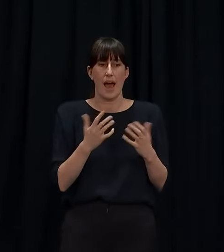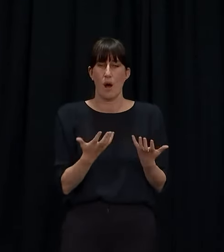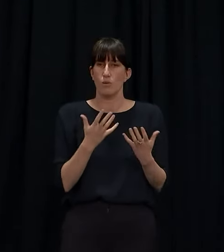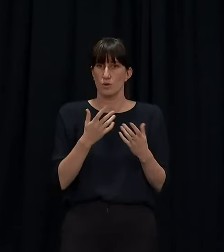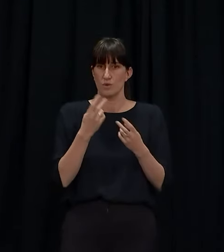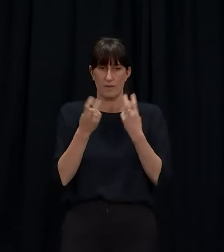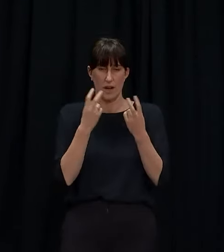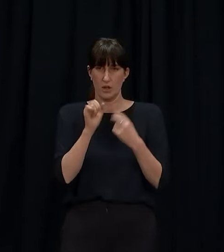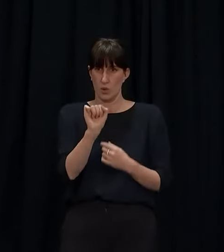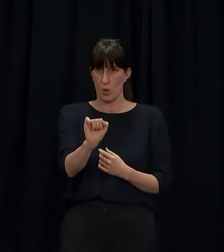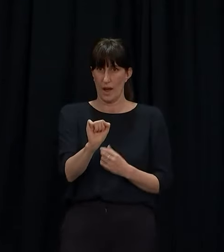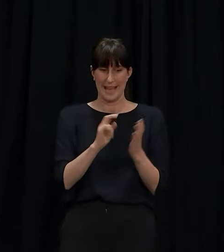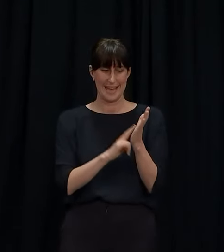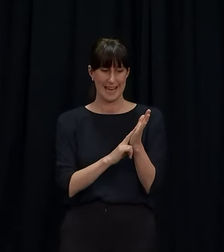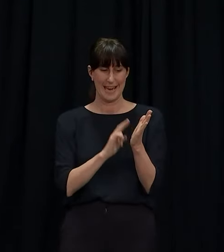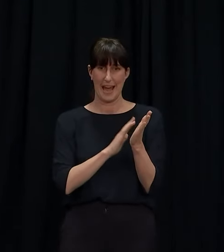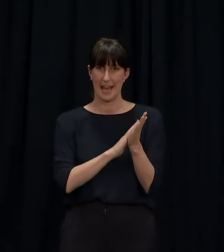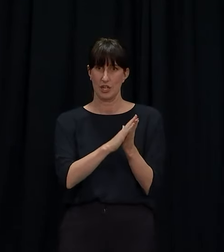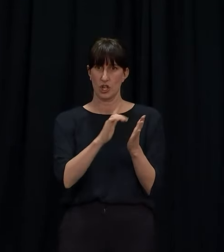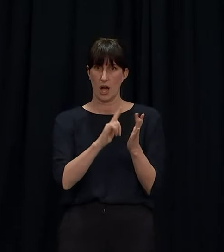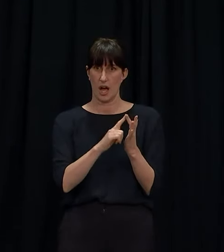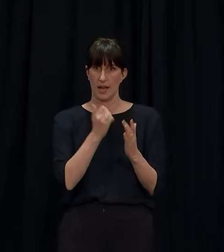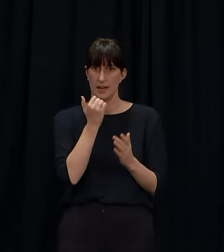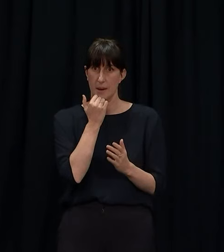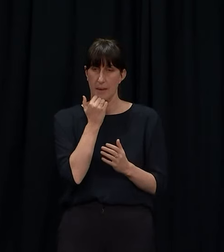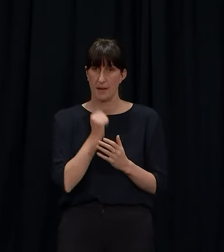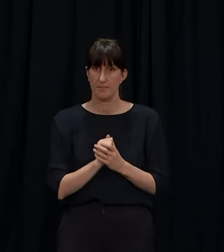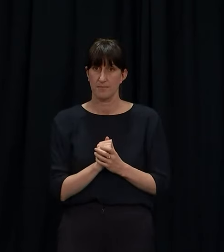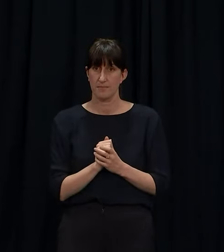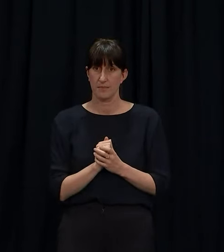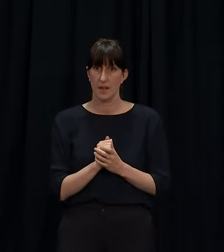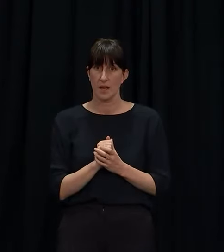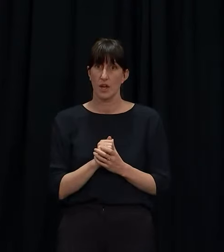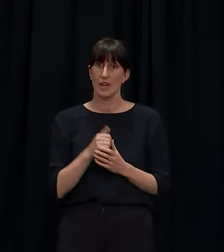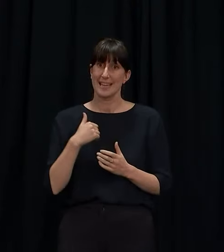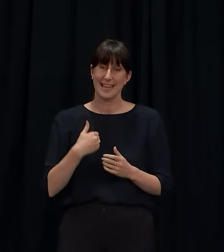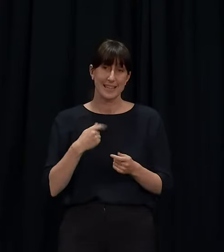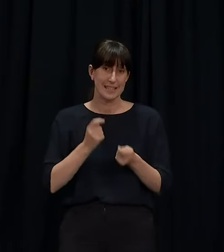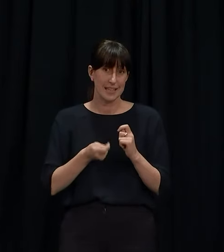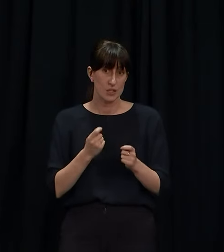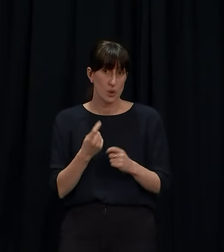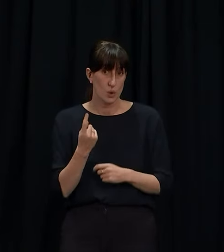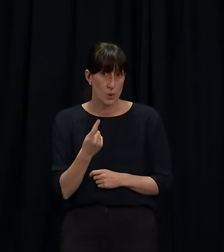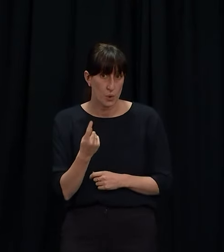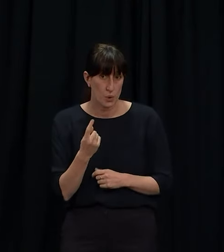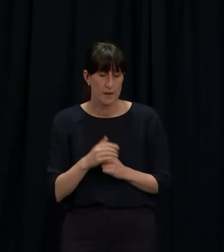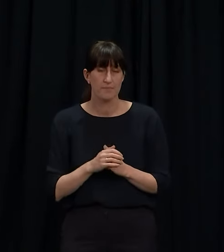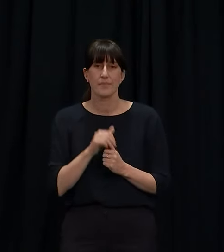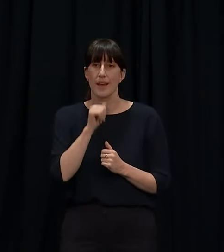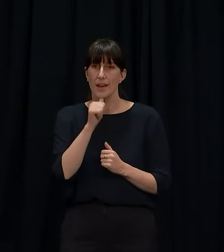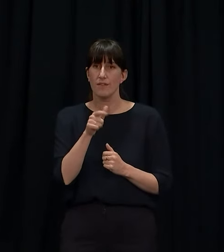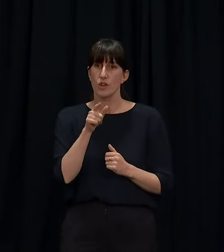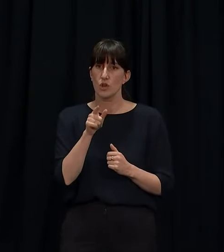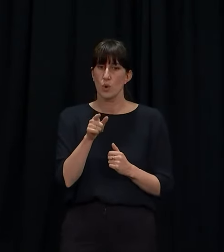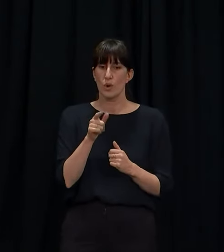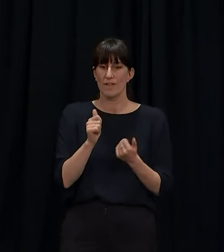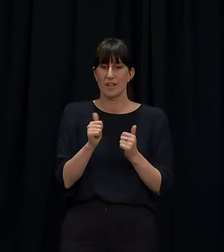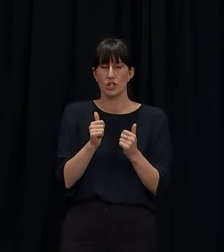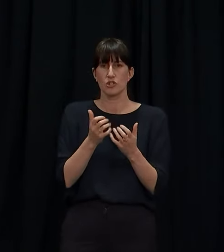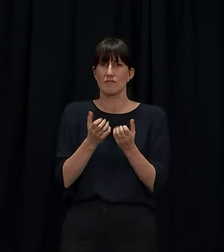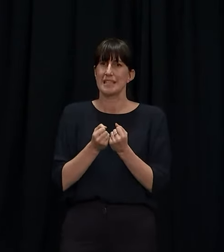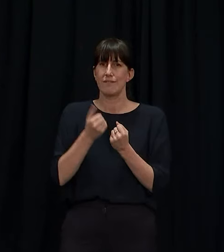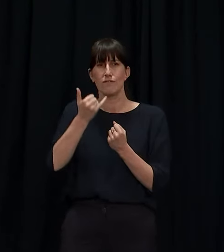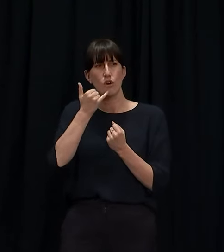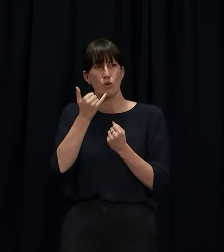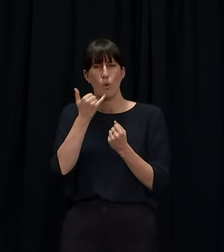only get tested if they are a contact or if they have visited a location of interest at the specific dates and times